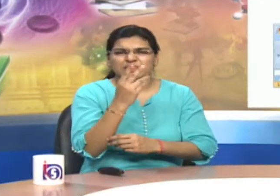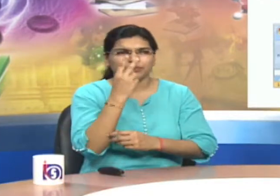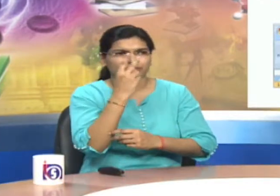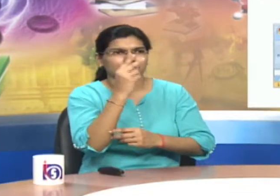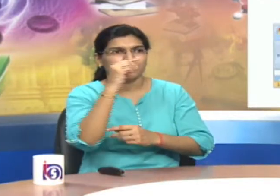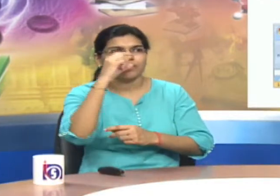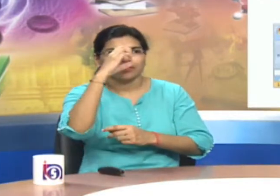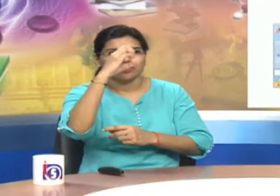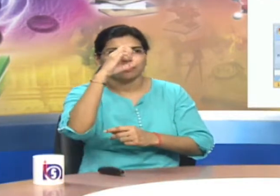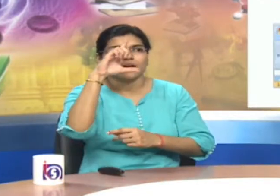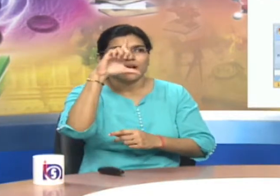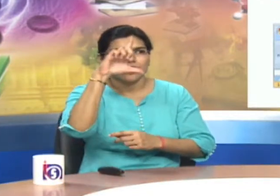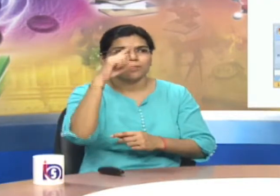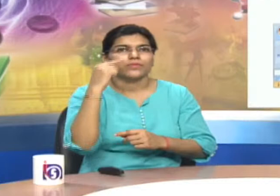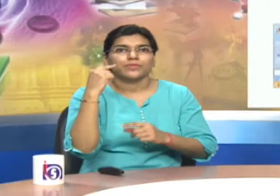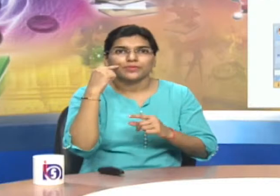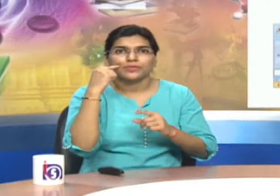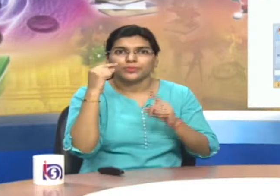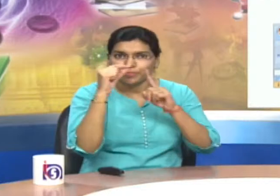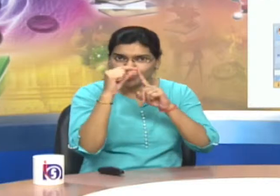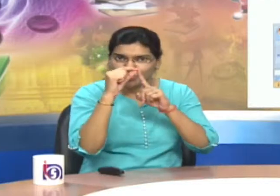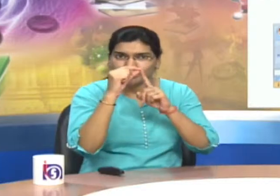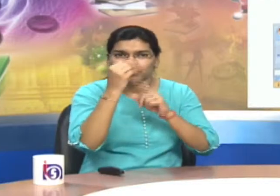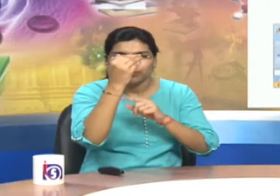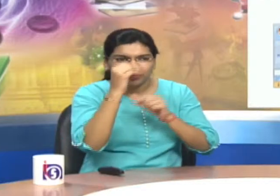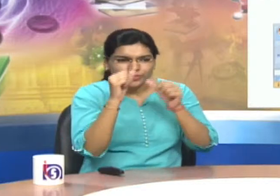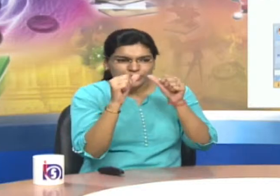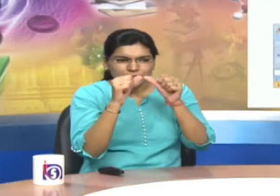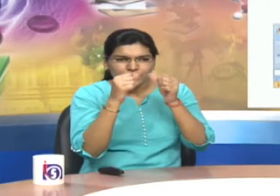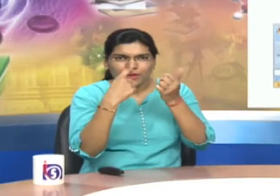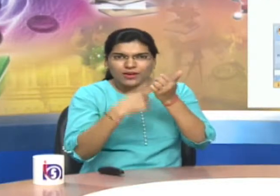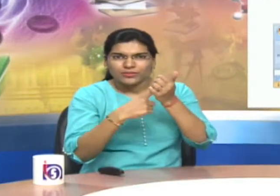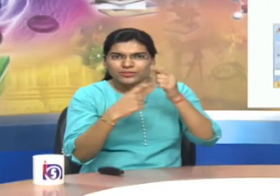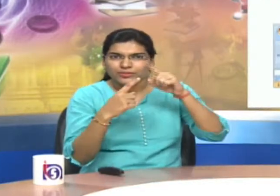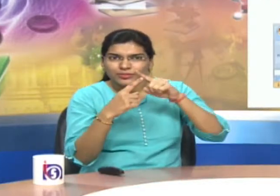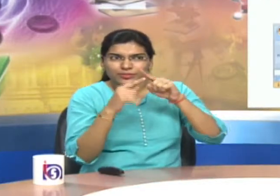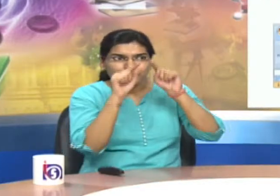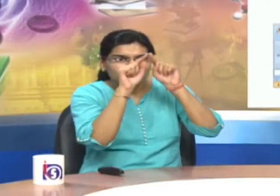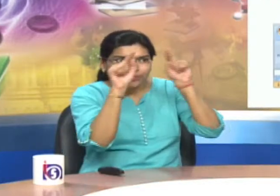It is really easy. Clip, when you